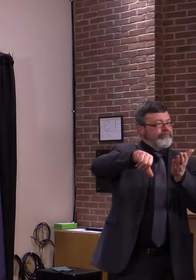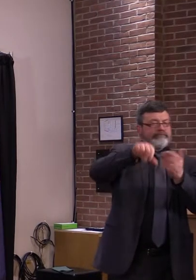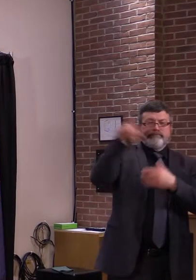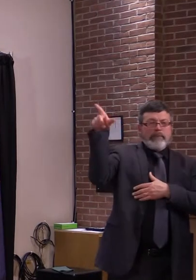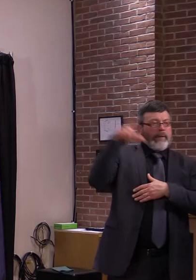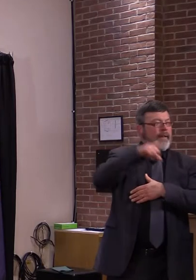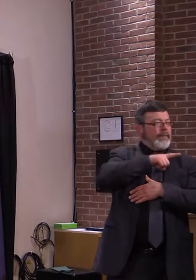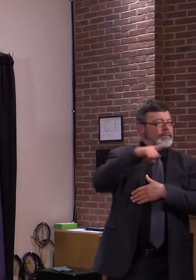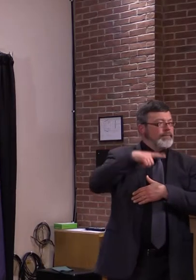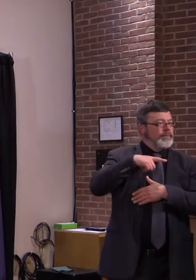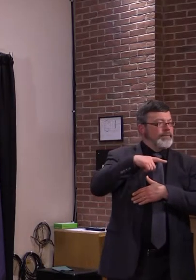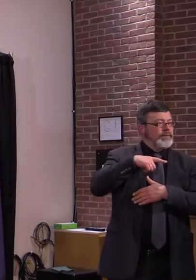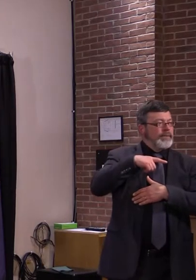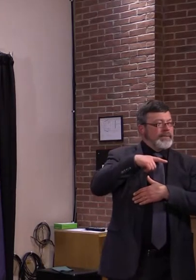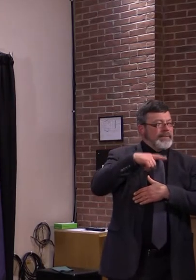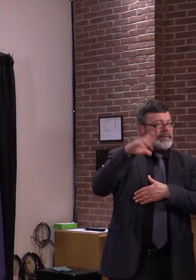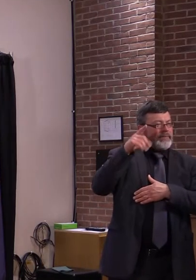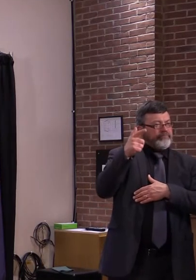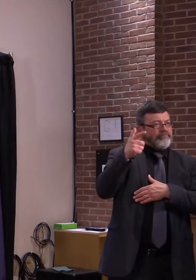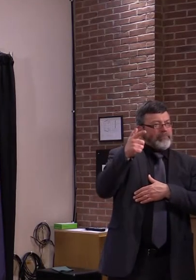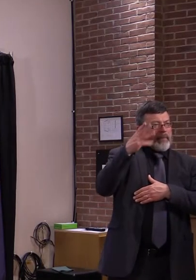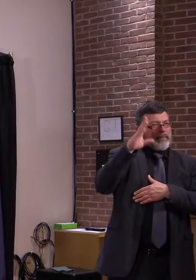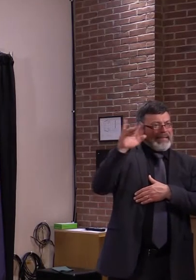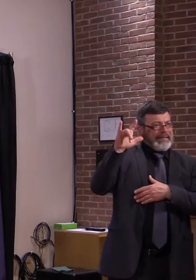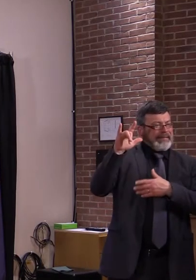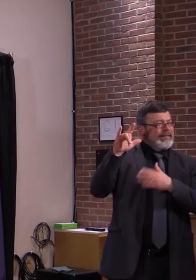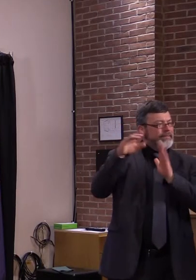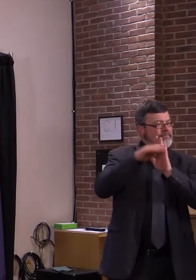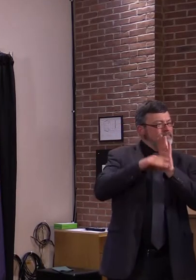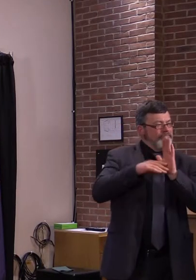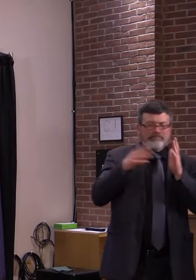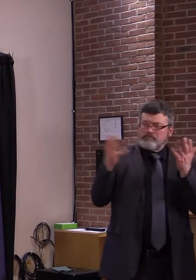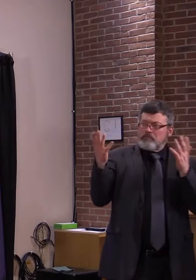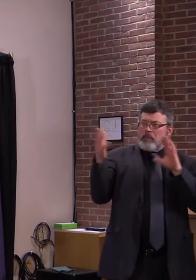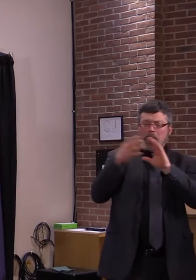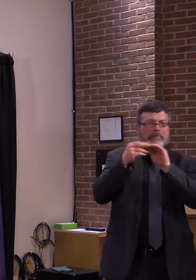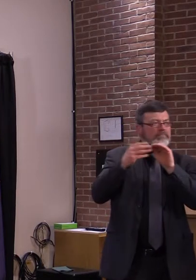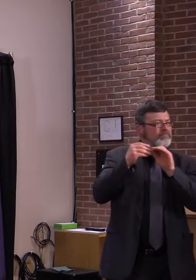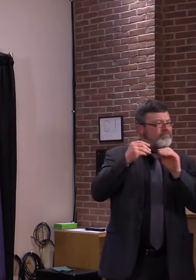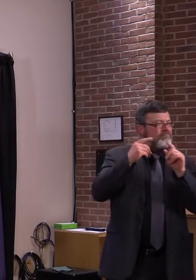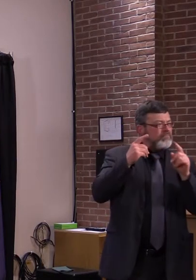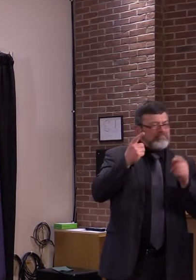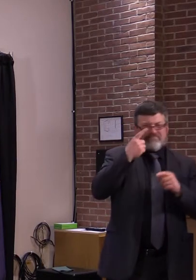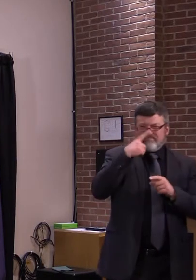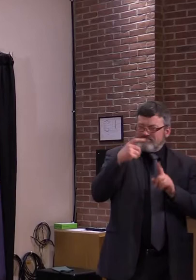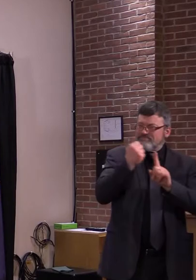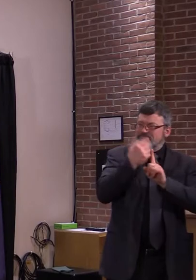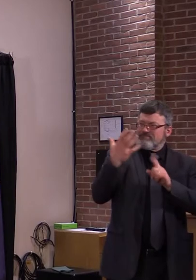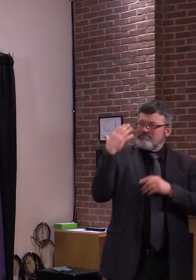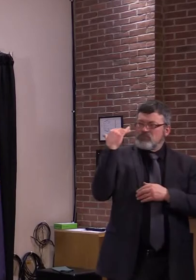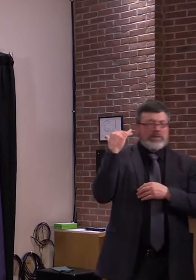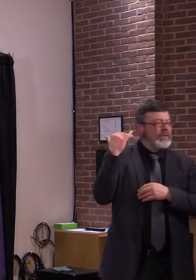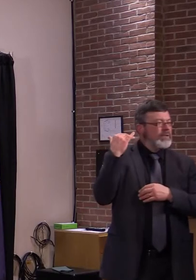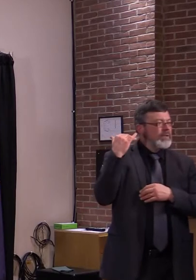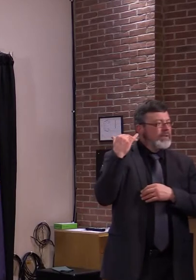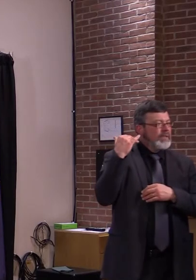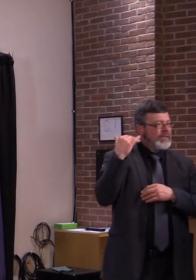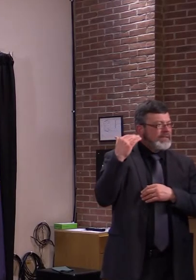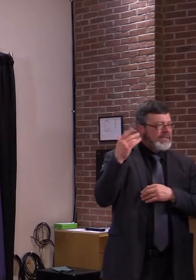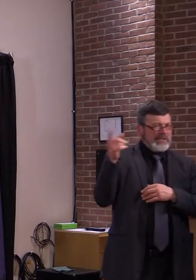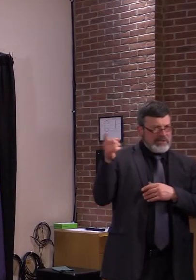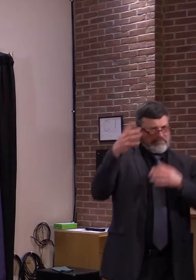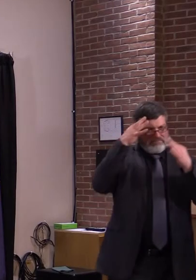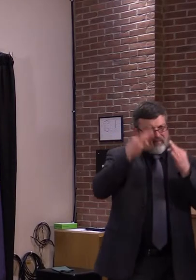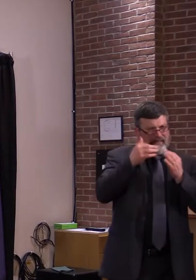the legislature's gun bill. You issued a statement, but can you explain here your decision to do that and why you came to that conclusion?